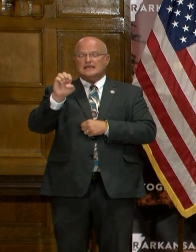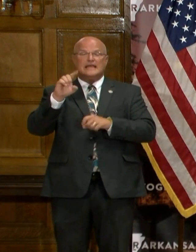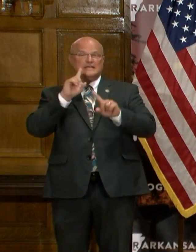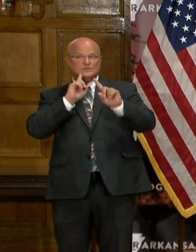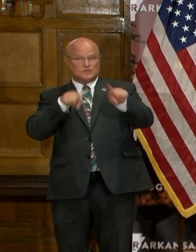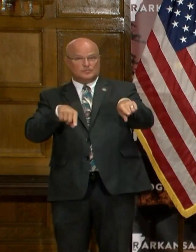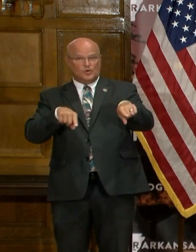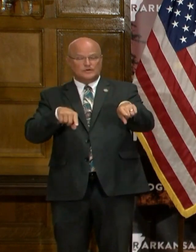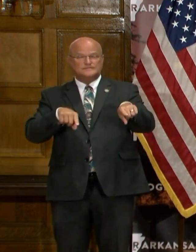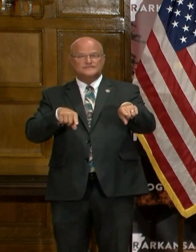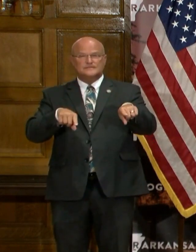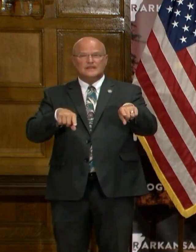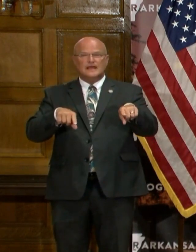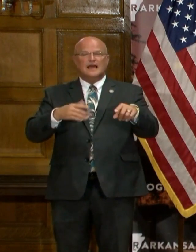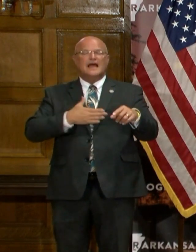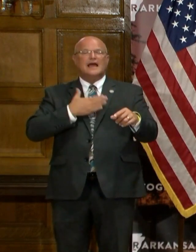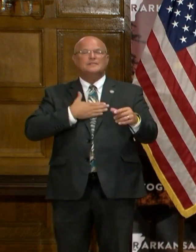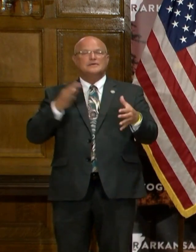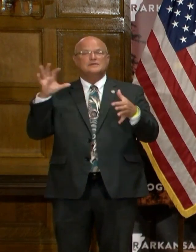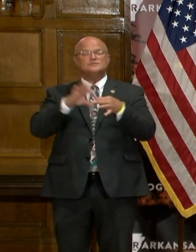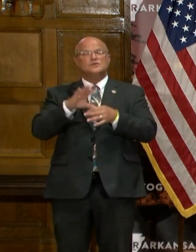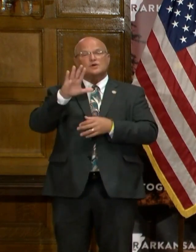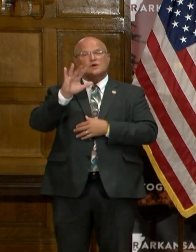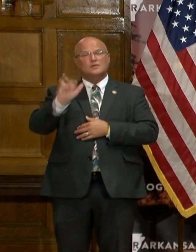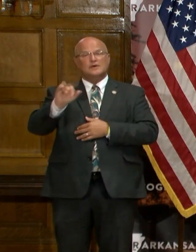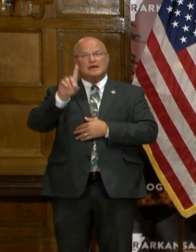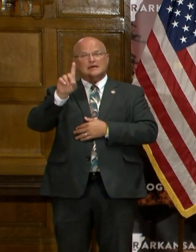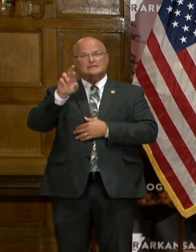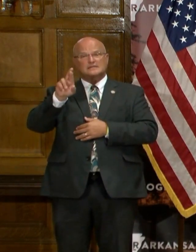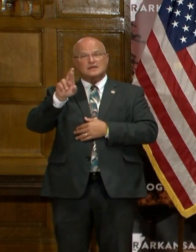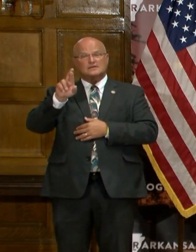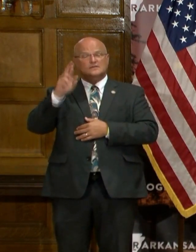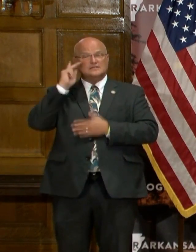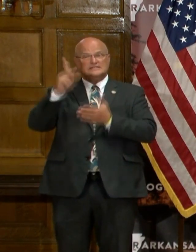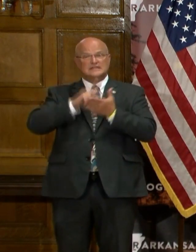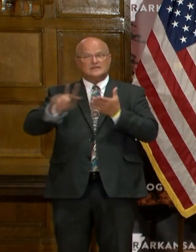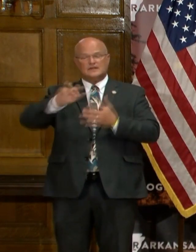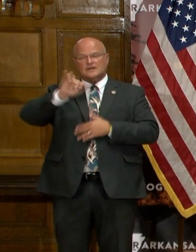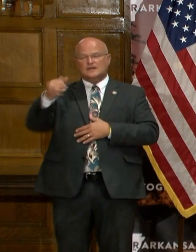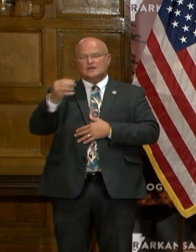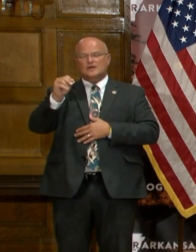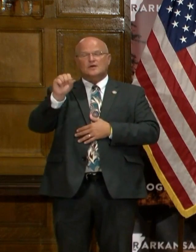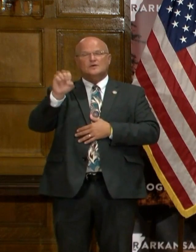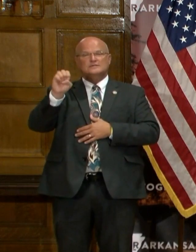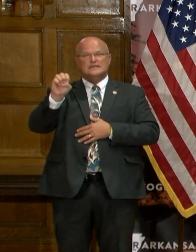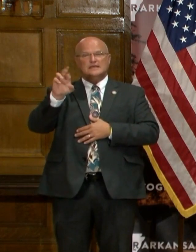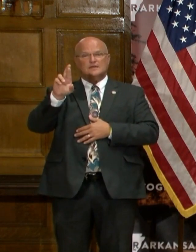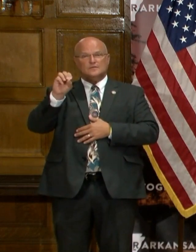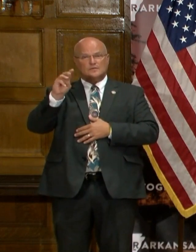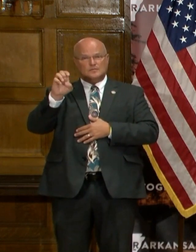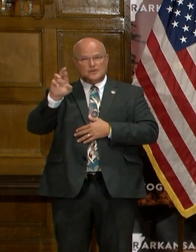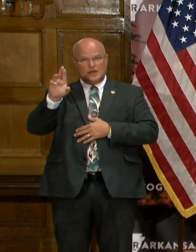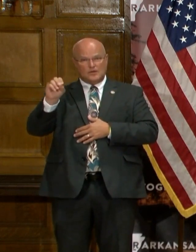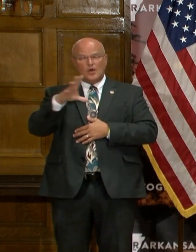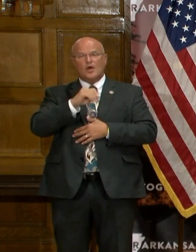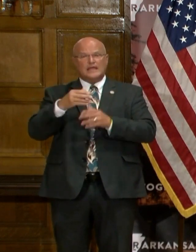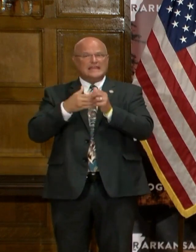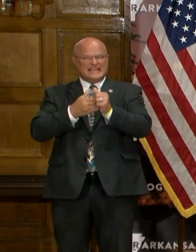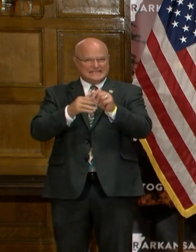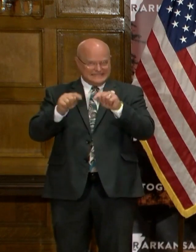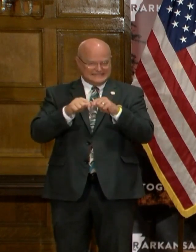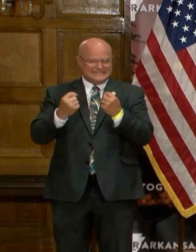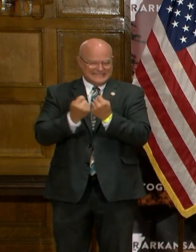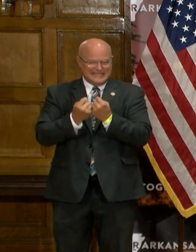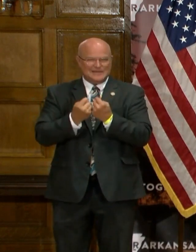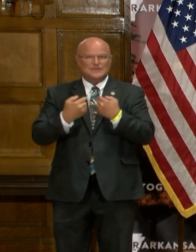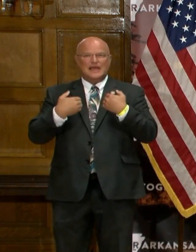report. I'm pleased to be joined by Dr. Secretary Jose Romero, and he leads the team.